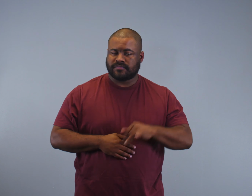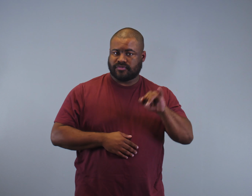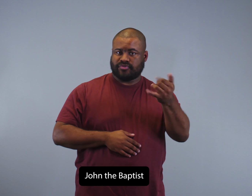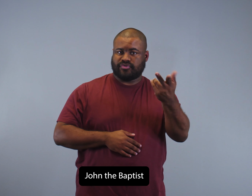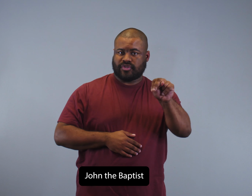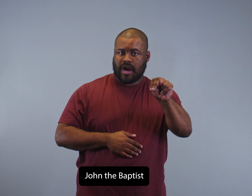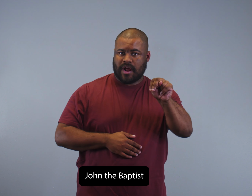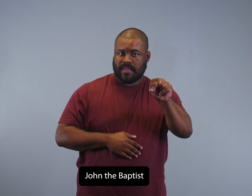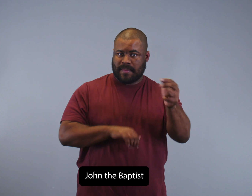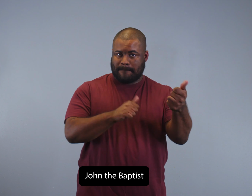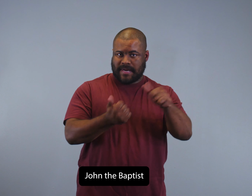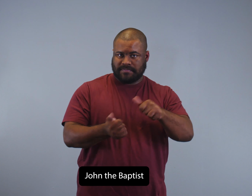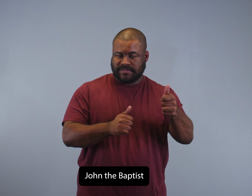John the Baptist,